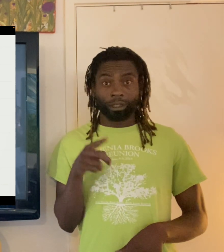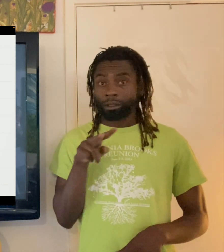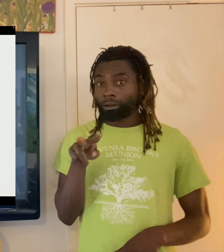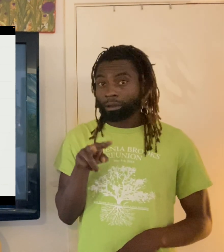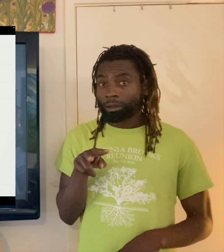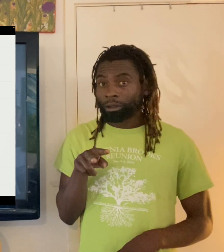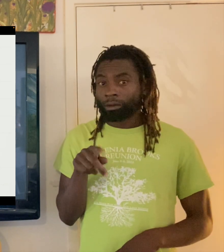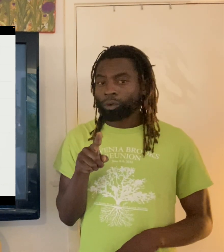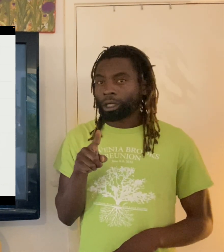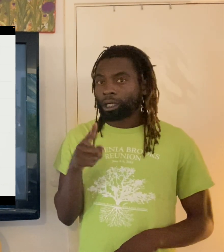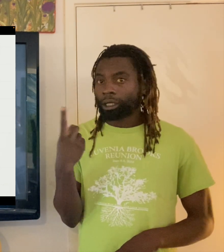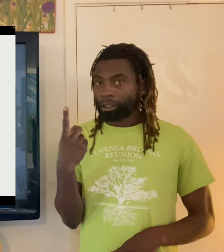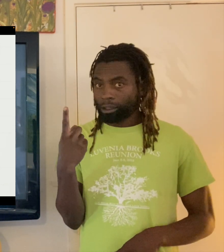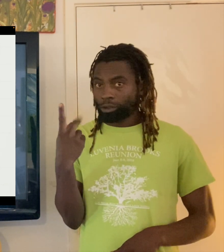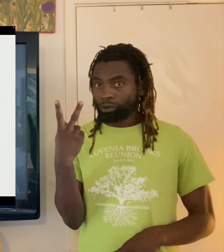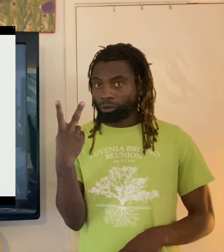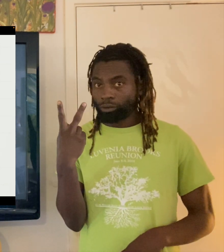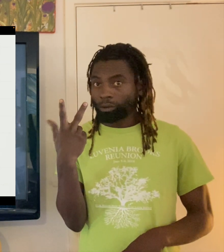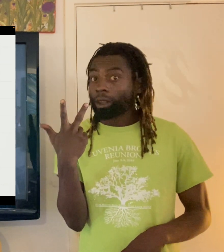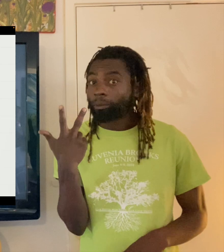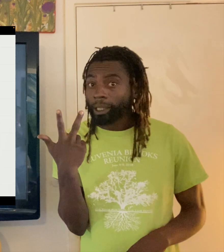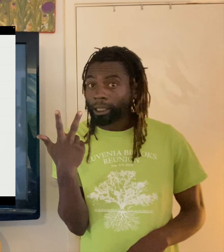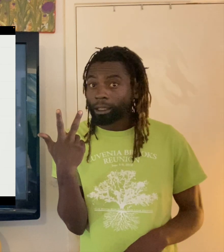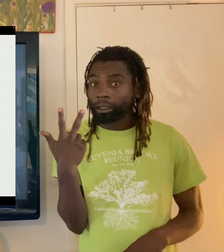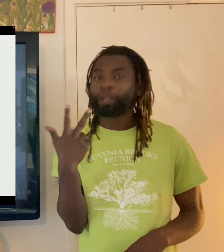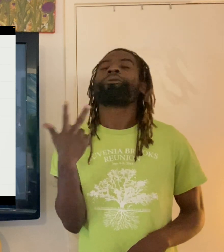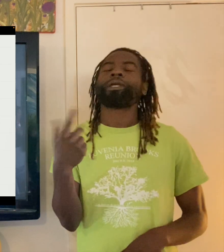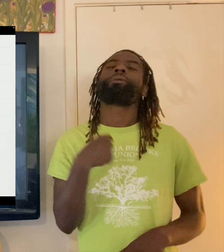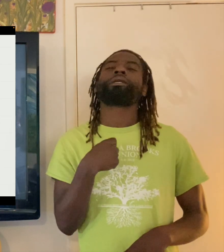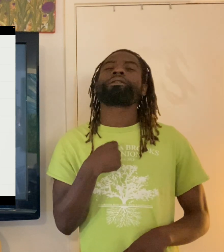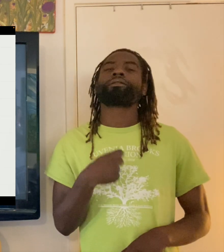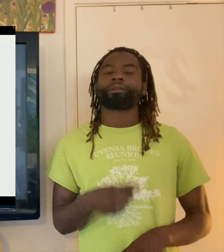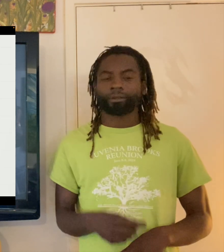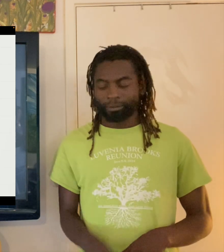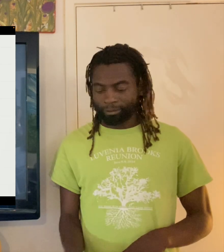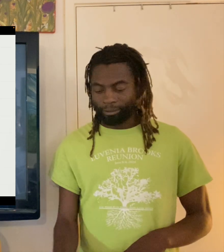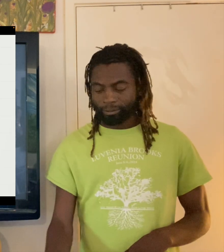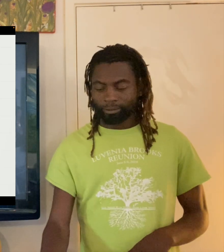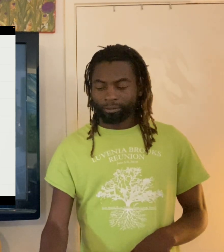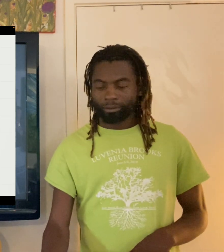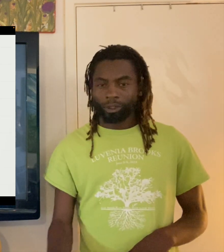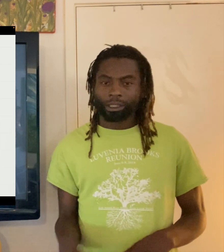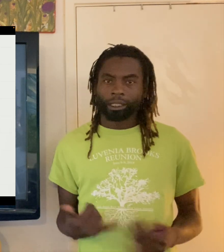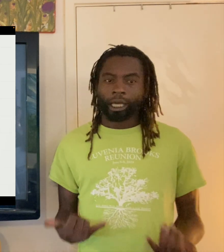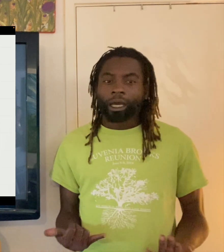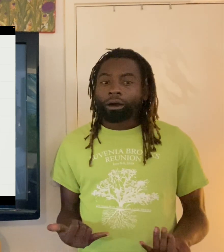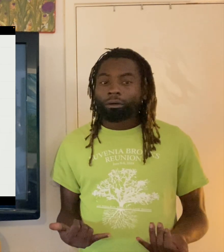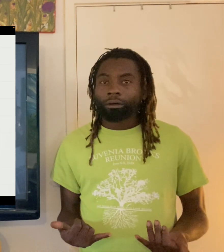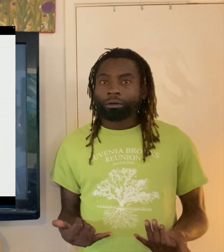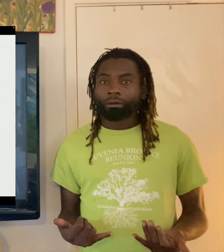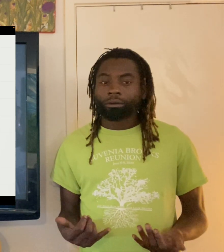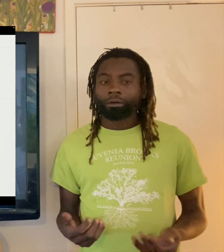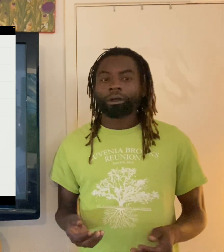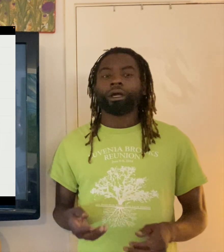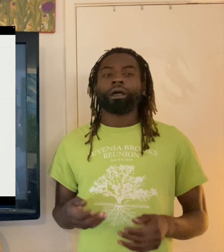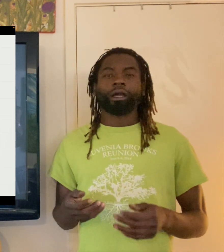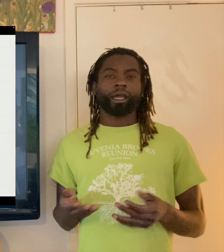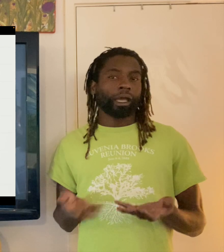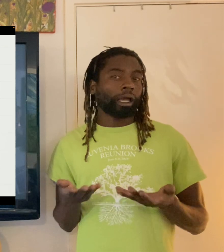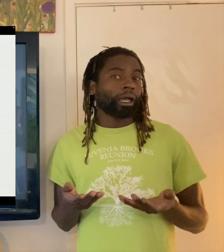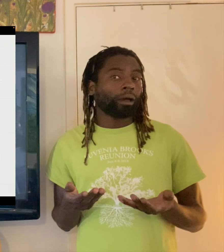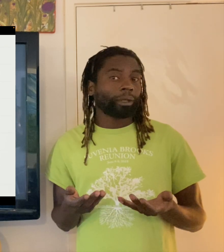That's right. There are 1, 2, 3 me's. And now, how many me's do you